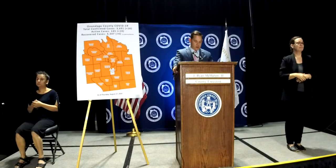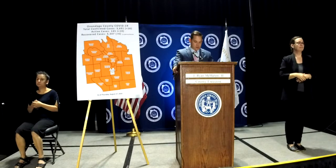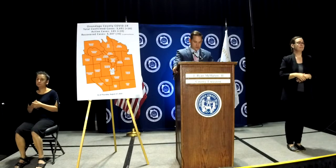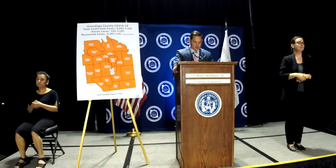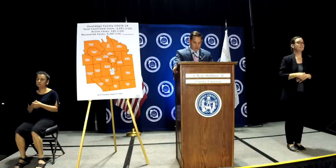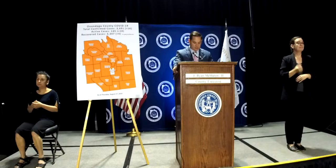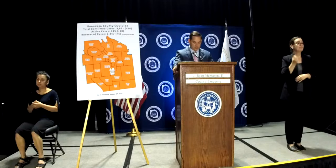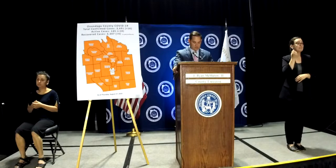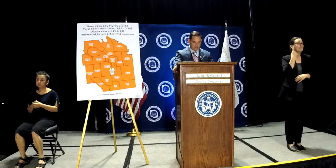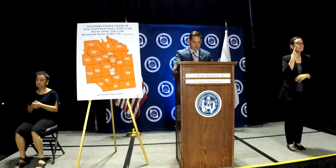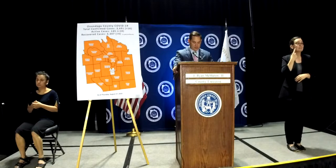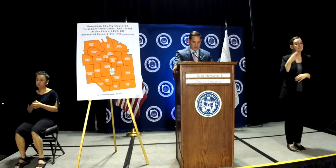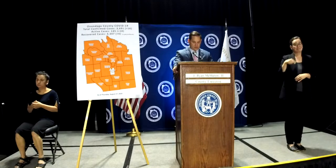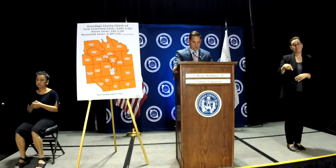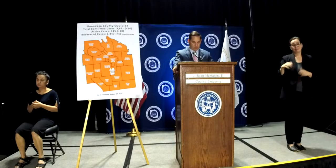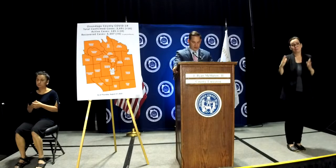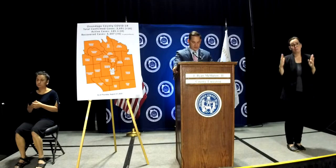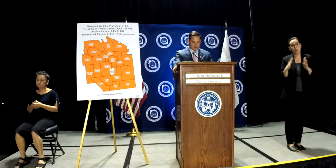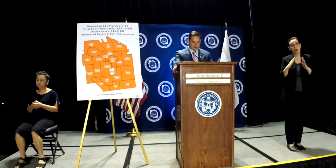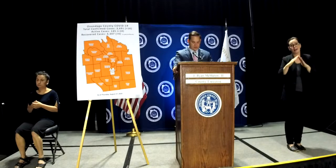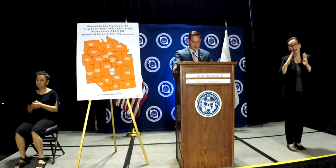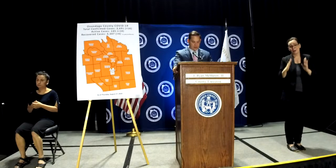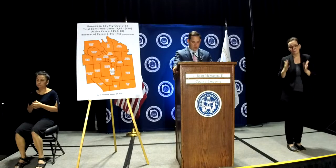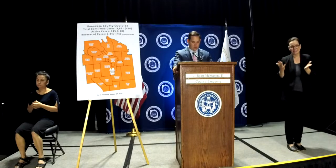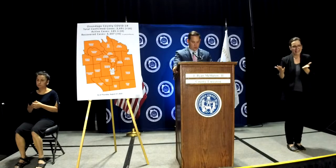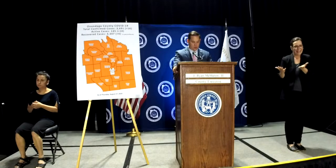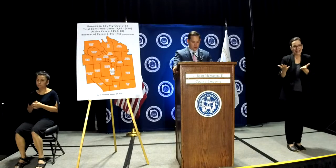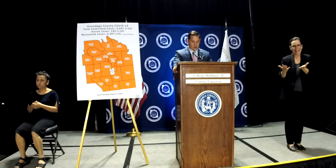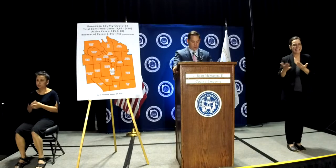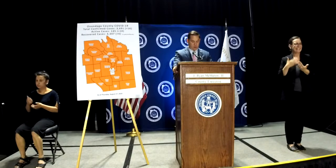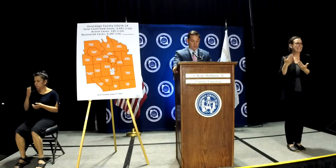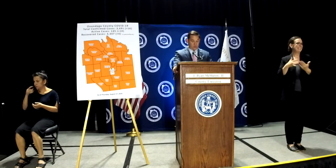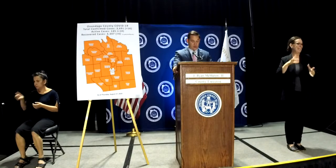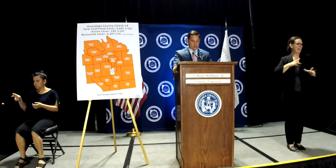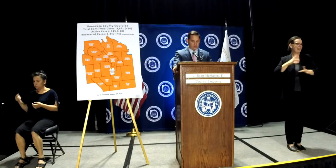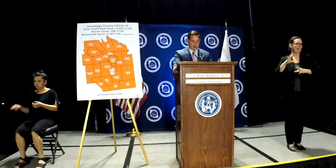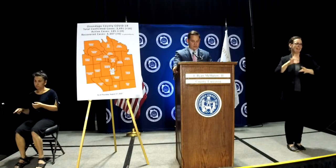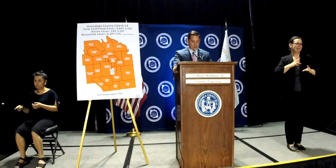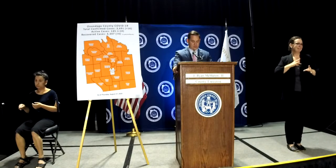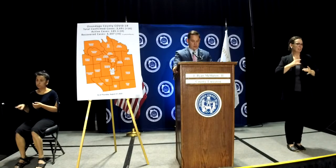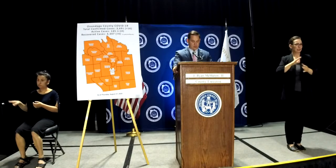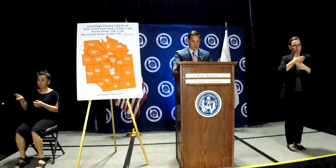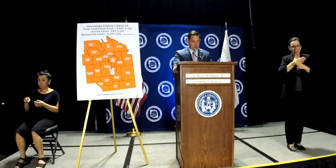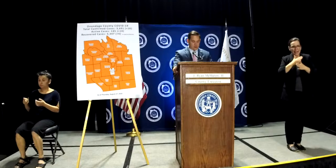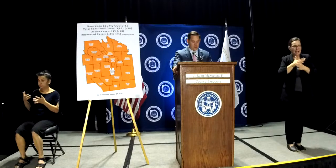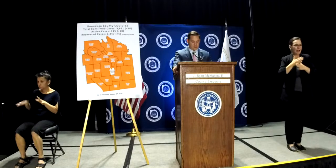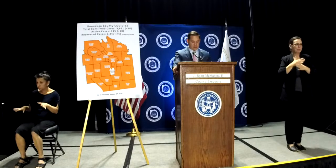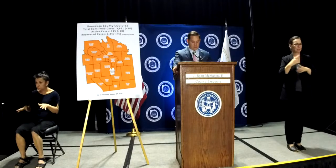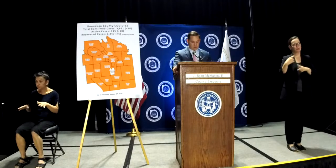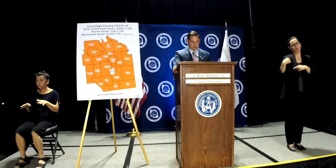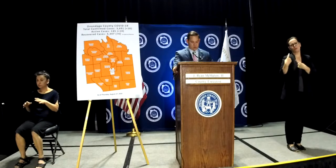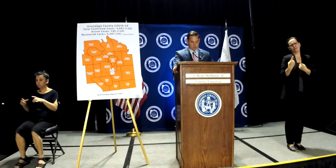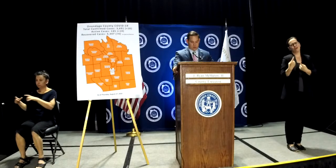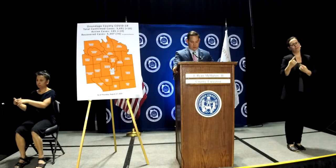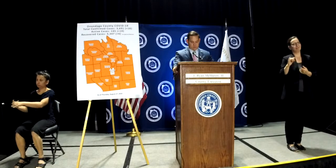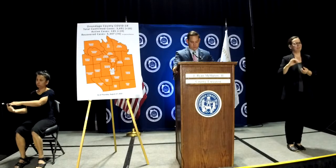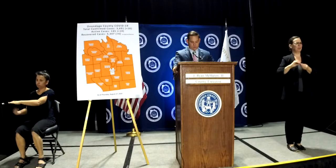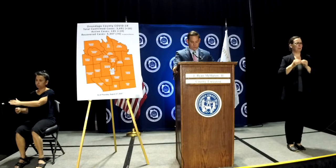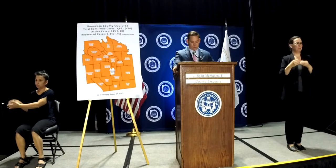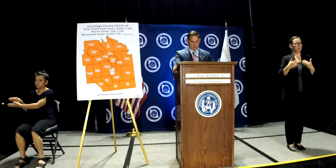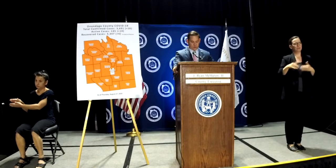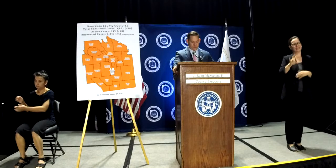COVID. This is something that's been baked into this process since the get-go. Quite a few household contacts today. 7 community